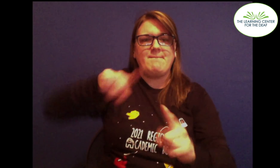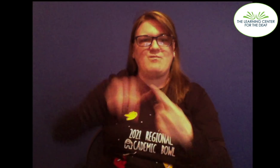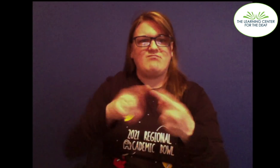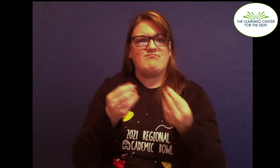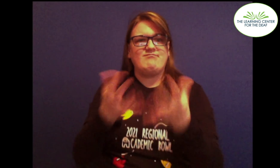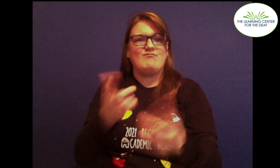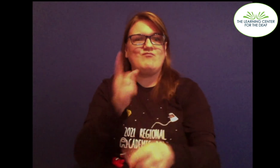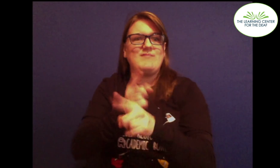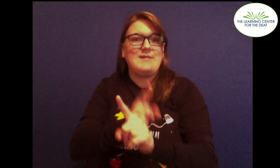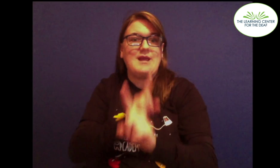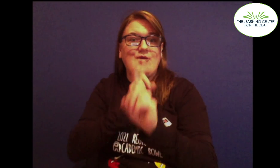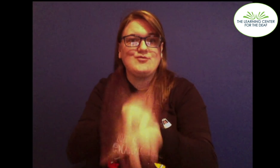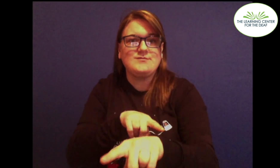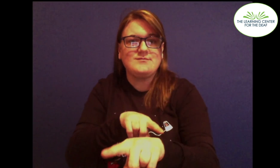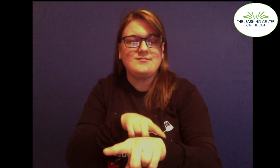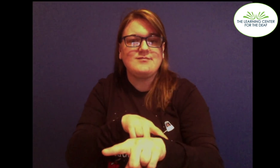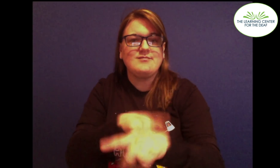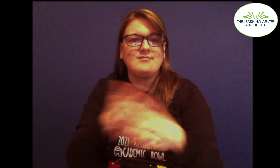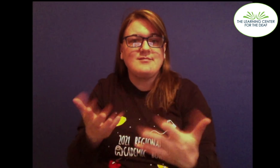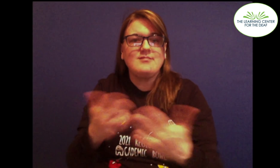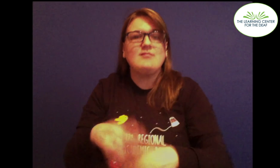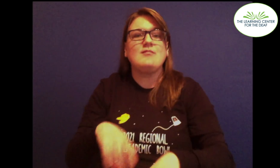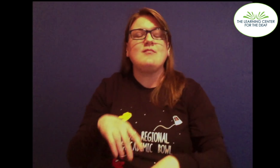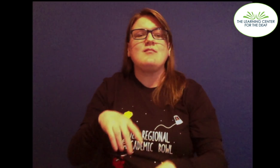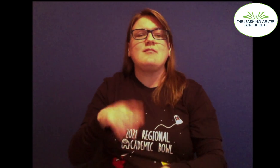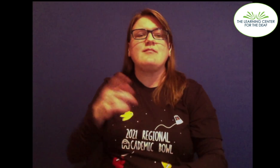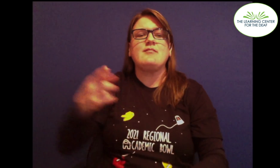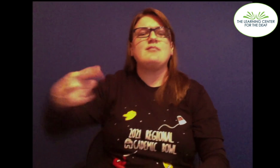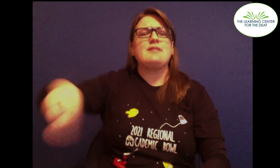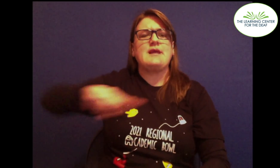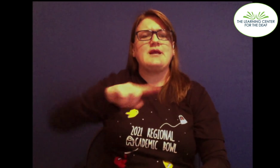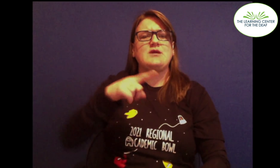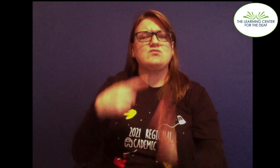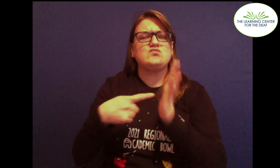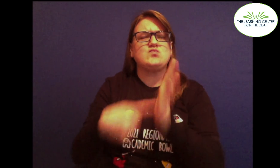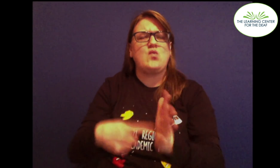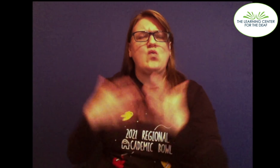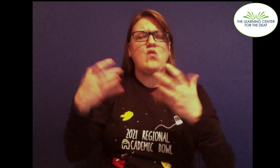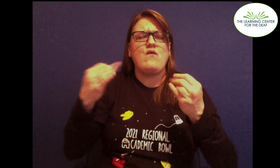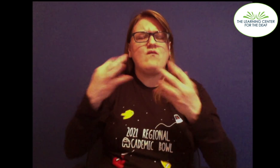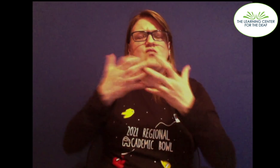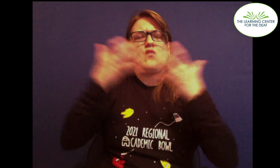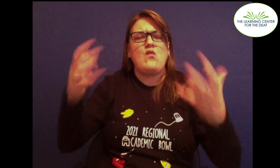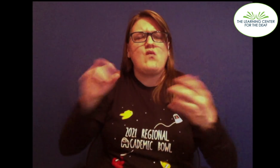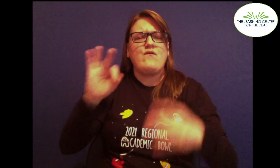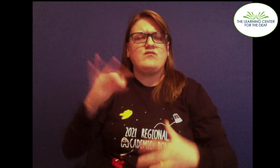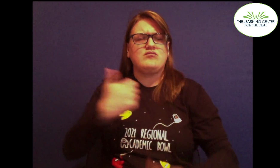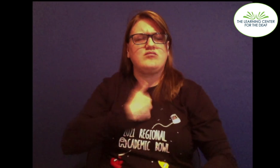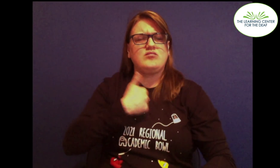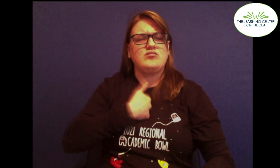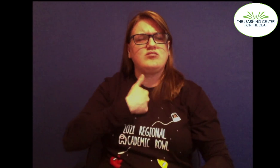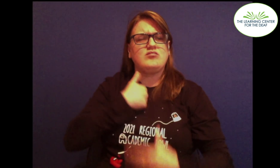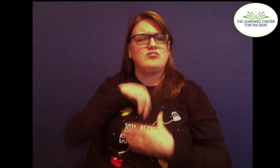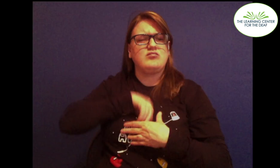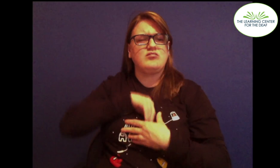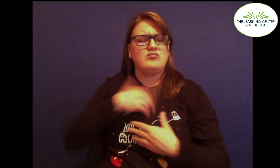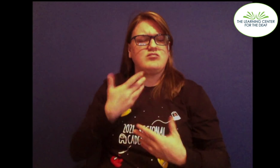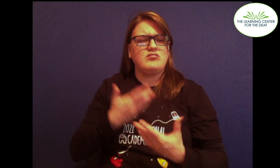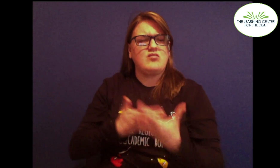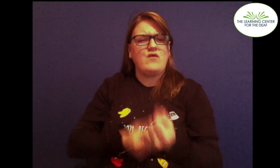yourself. I mean, the team, of course, is there to support you as well, but you have to believe in yourself and have that inner wisdom that you will deliver